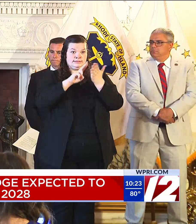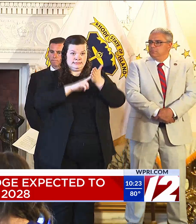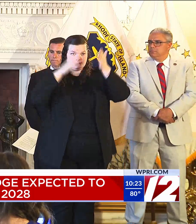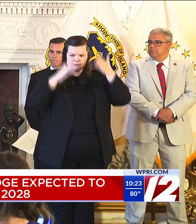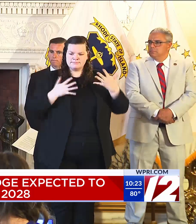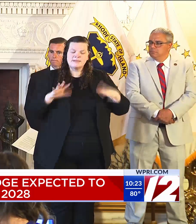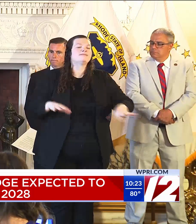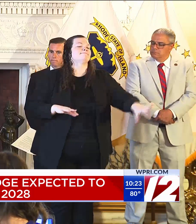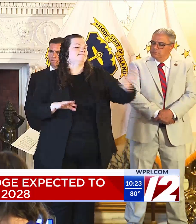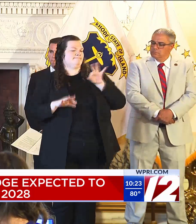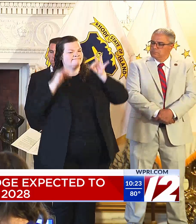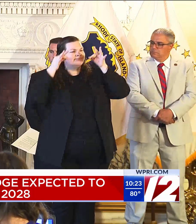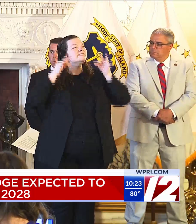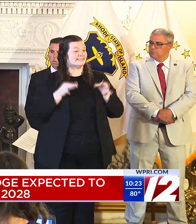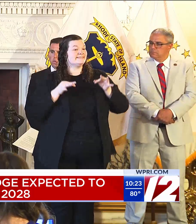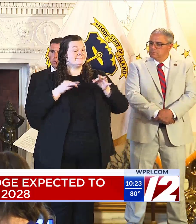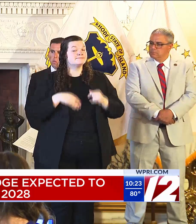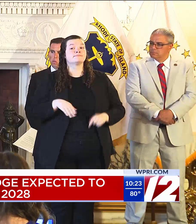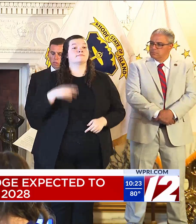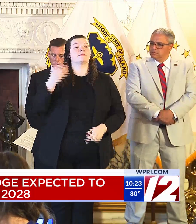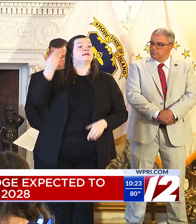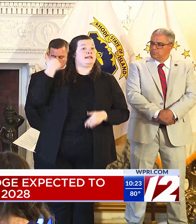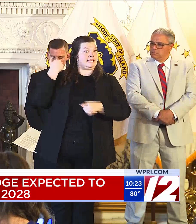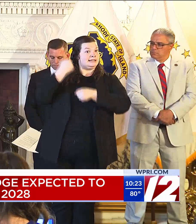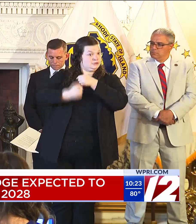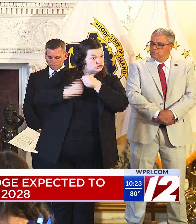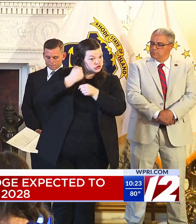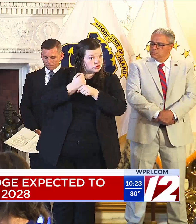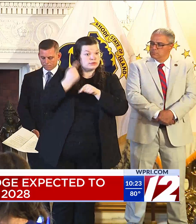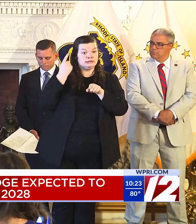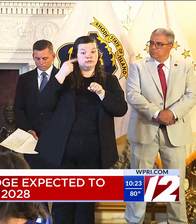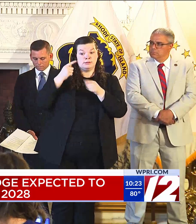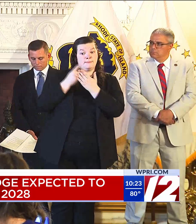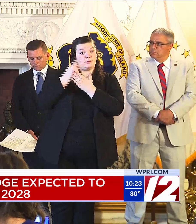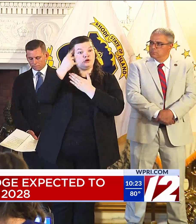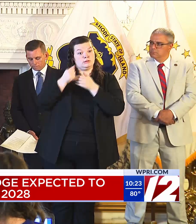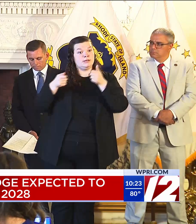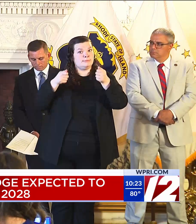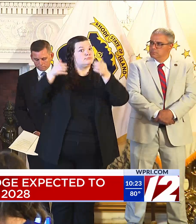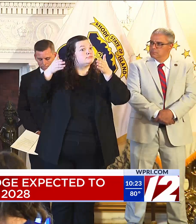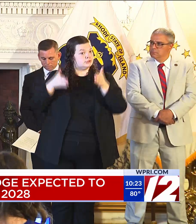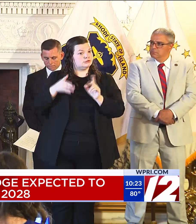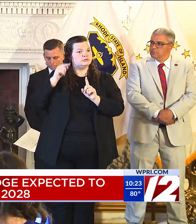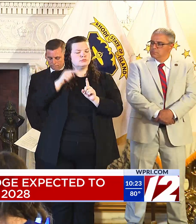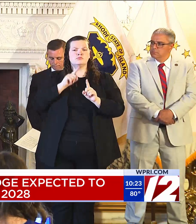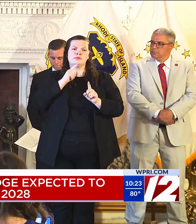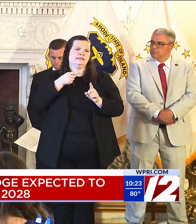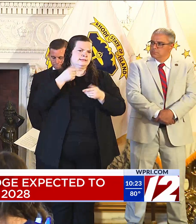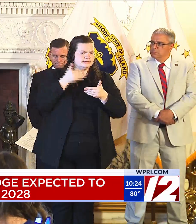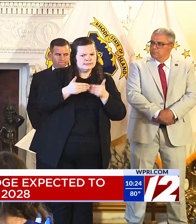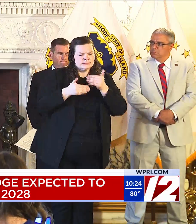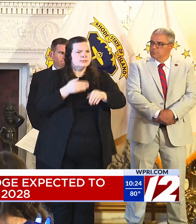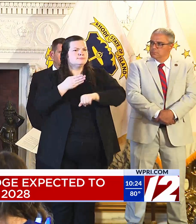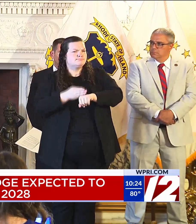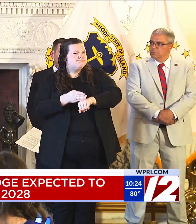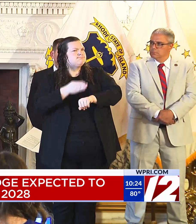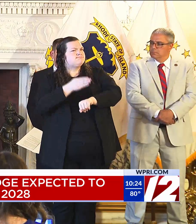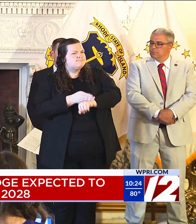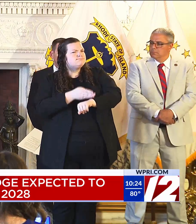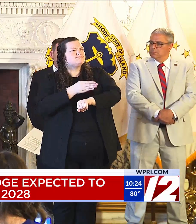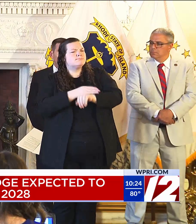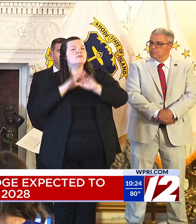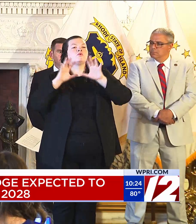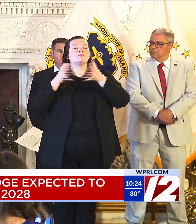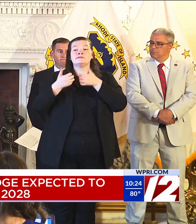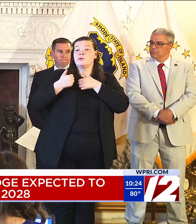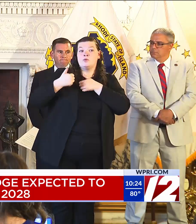of continued improvement in our project management, RIDOT delivered 100% of our projects on time and on